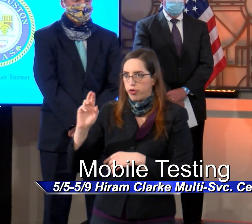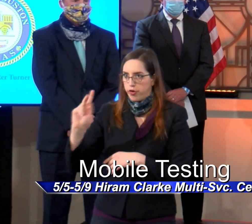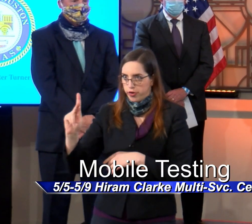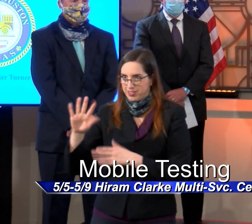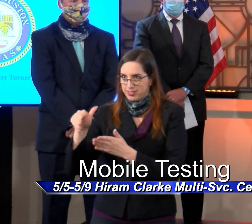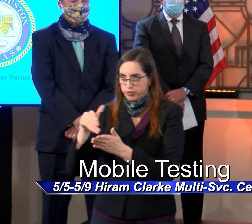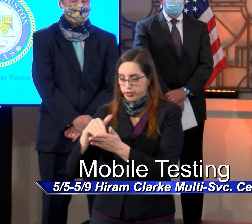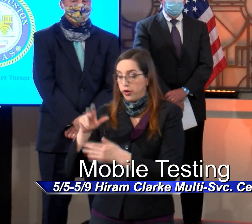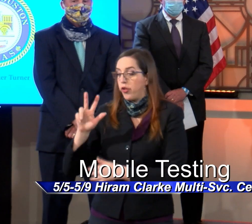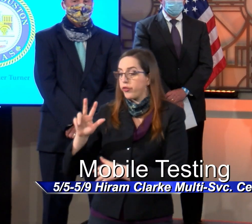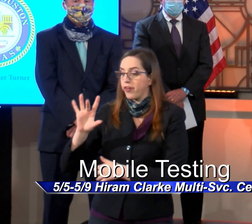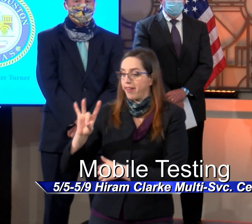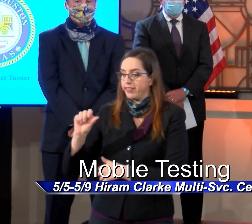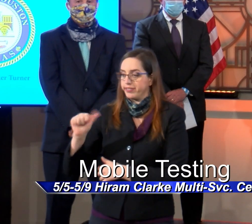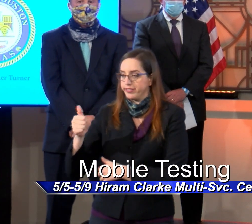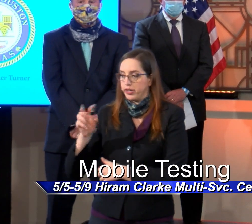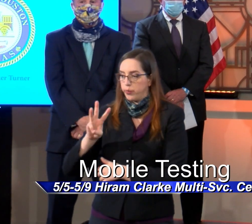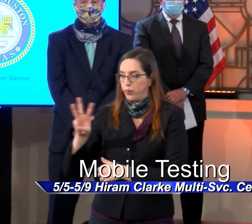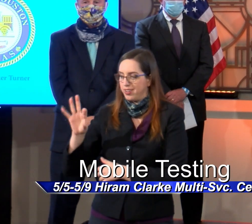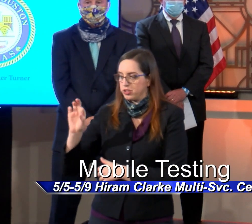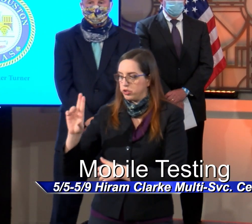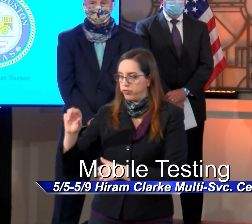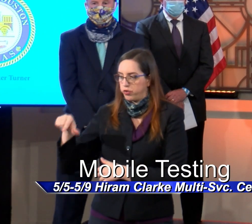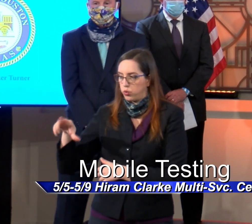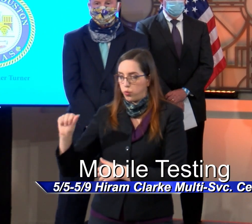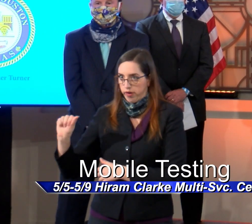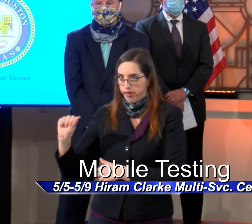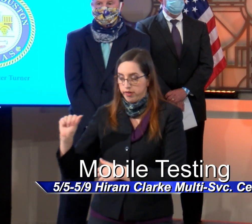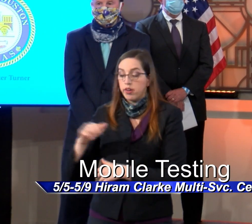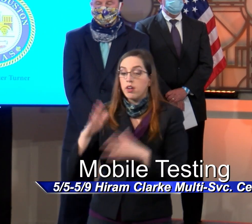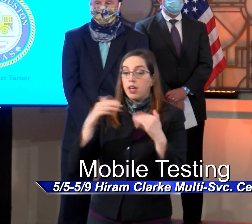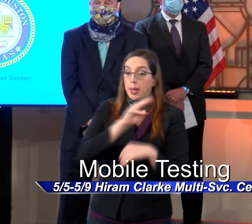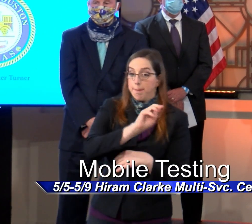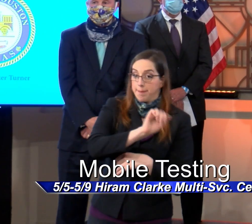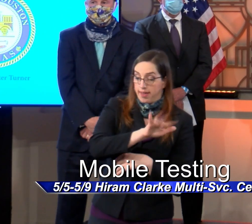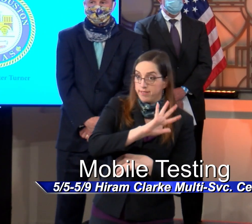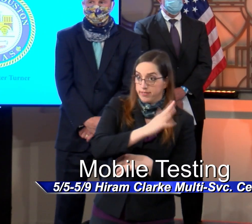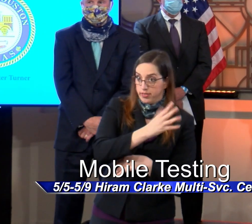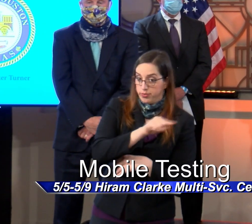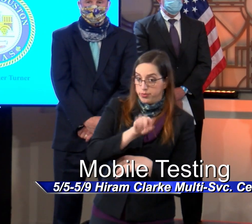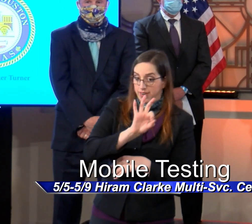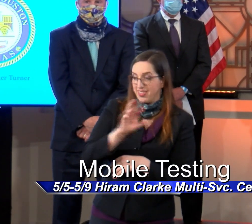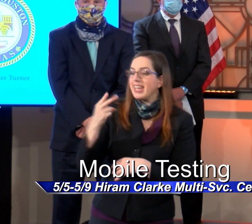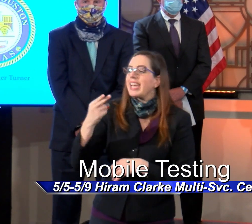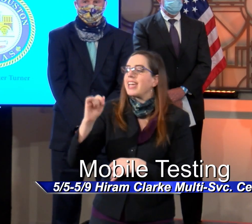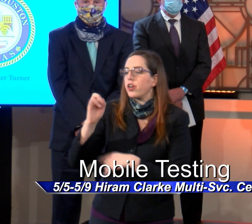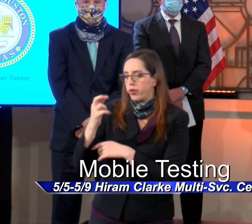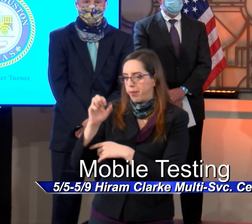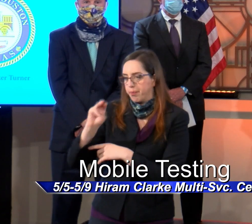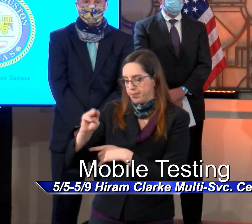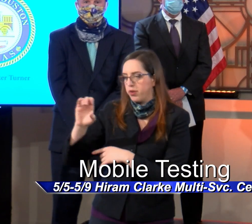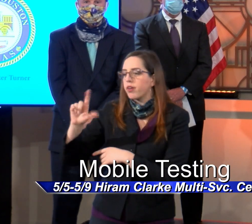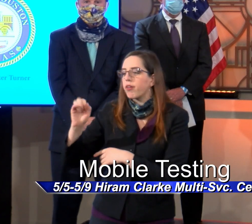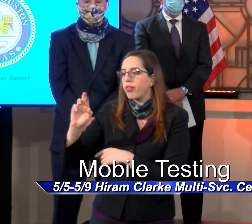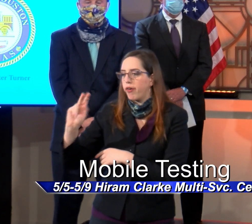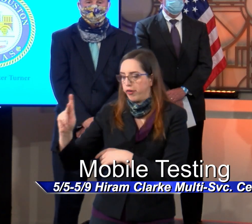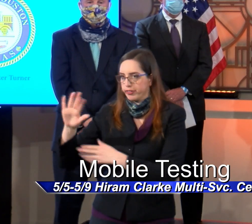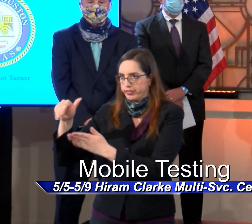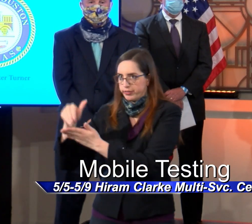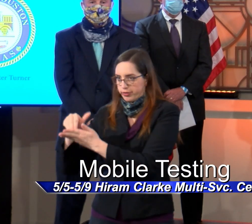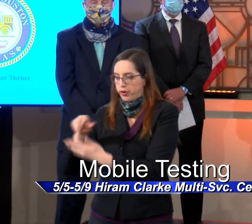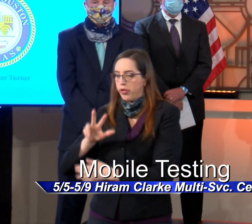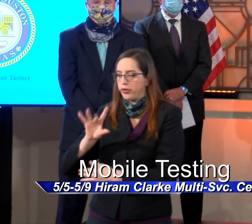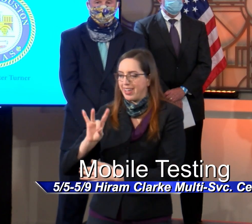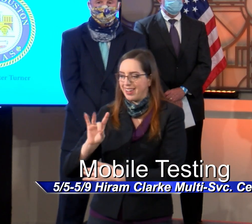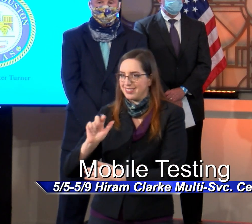at 3810 West Fuqua. May 5th through the 9th, Hiram Clarke Multi-Service Center,